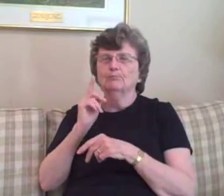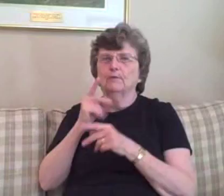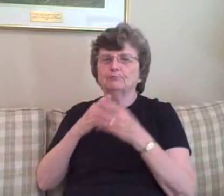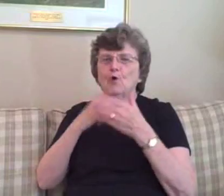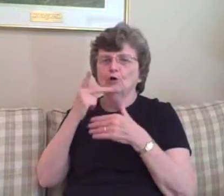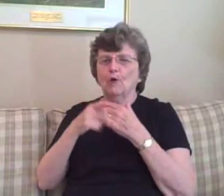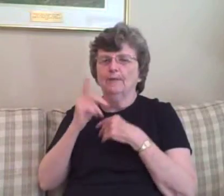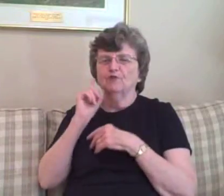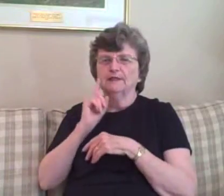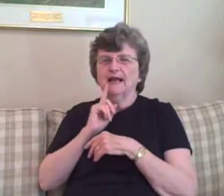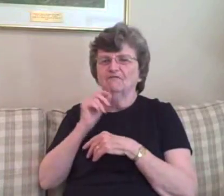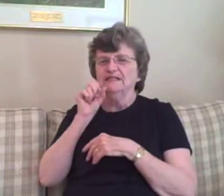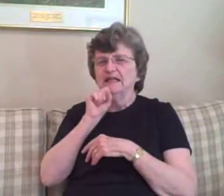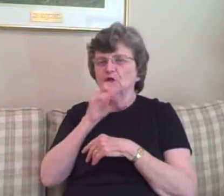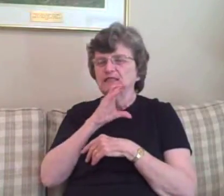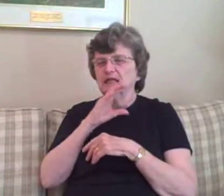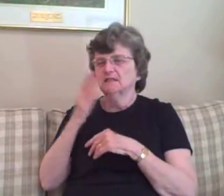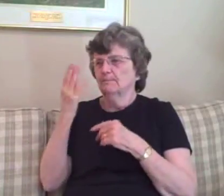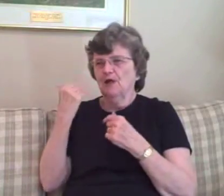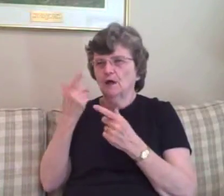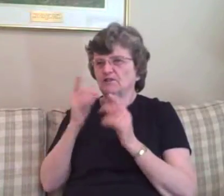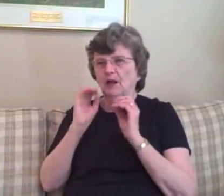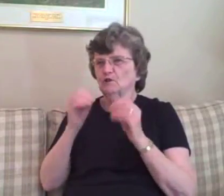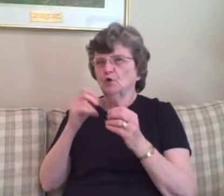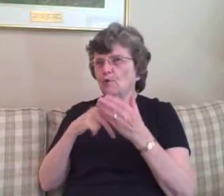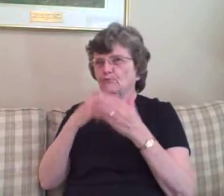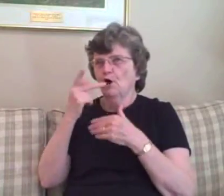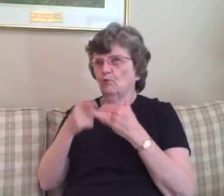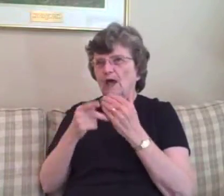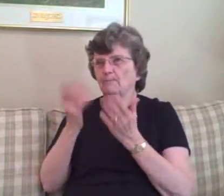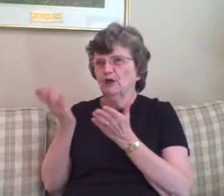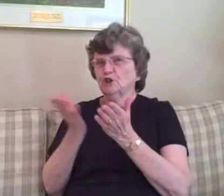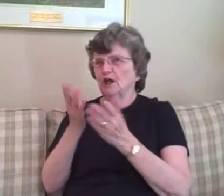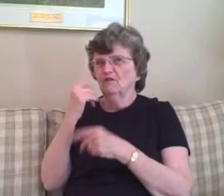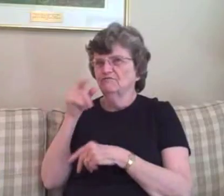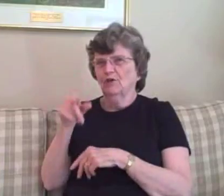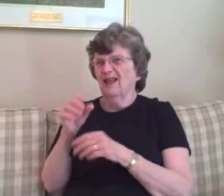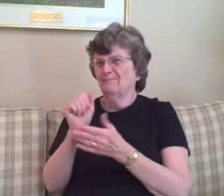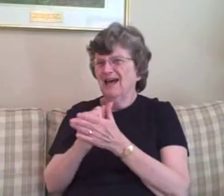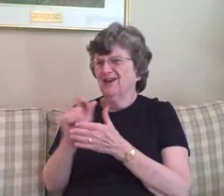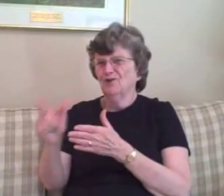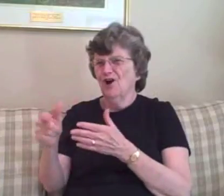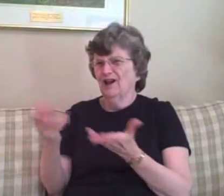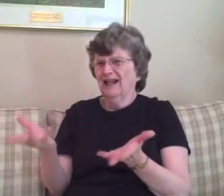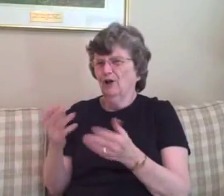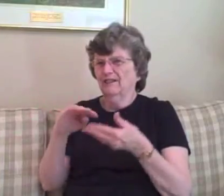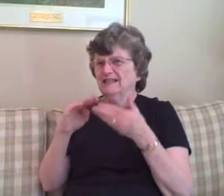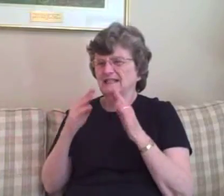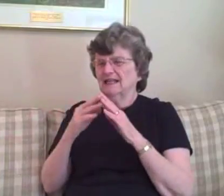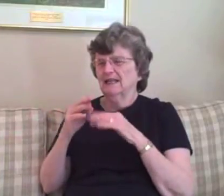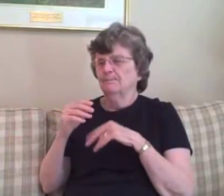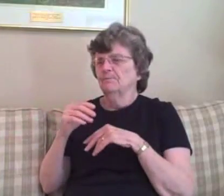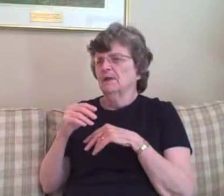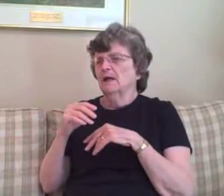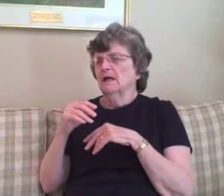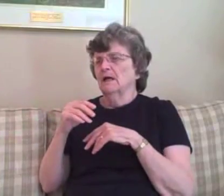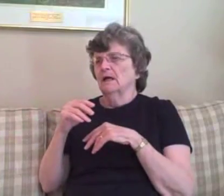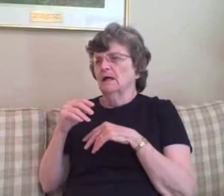home care program for deaf senior citizens, because there wasn't anything to serve the deaf seniors at that time in the